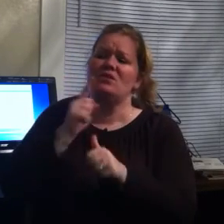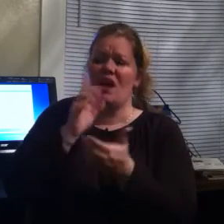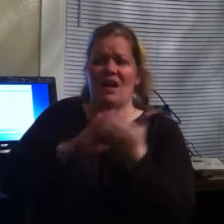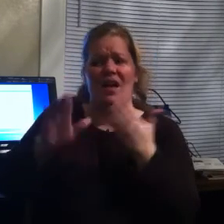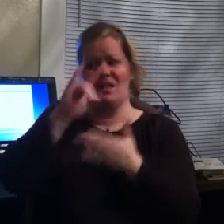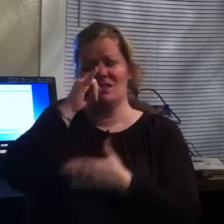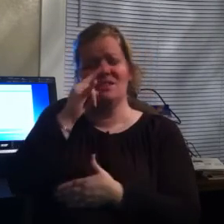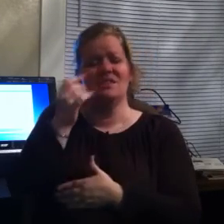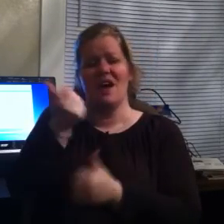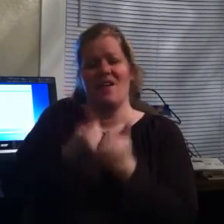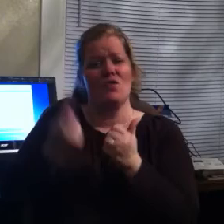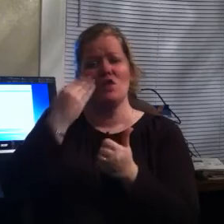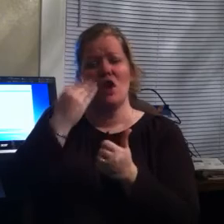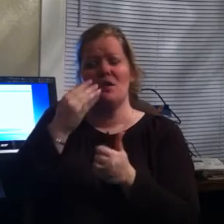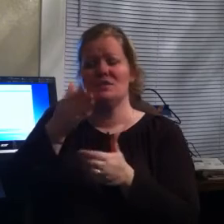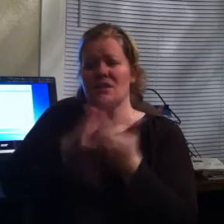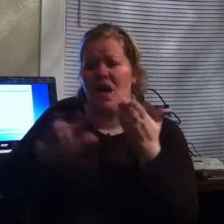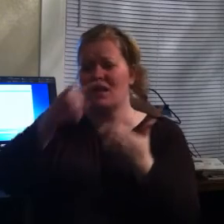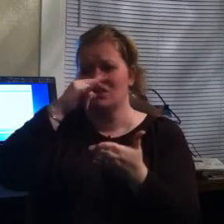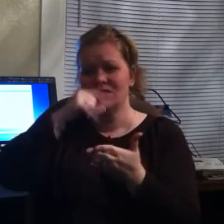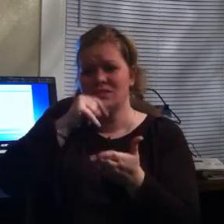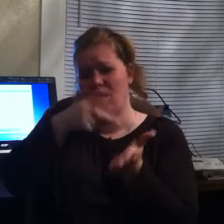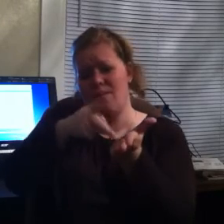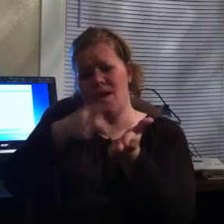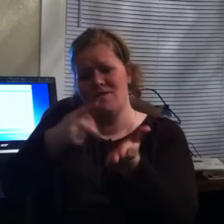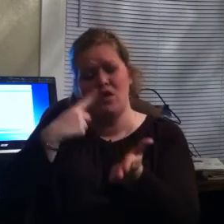knows college kids don't pay the bills.